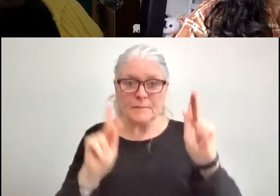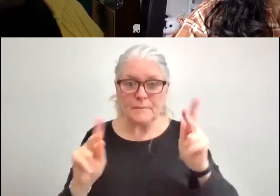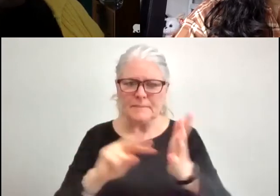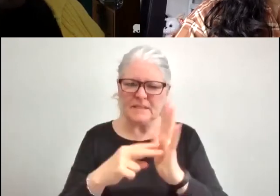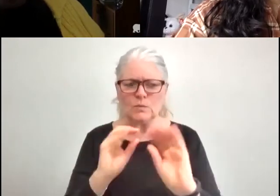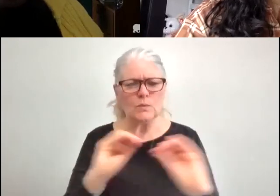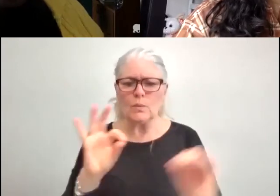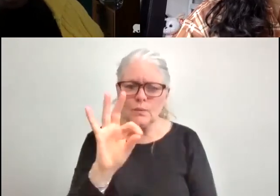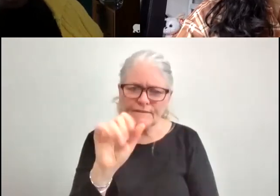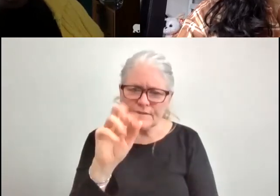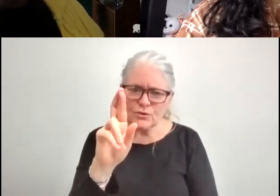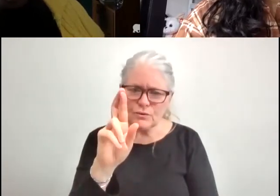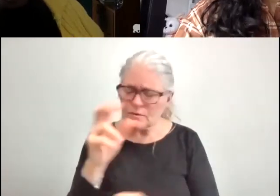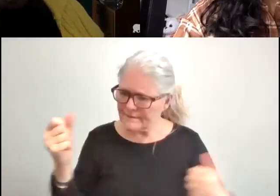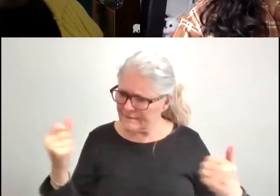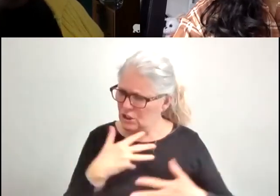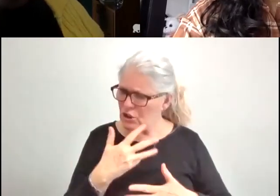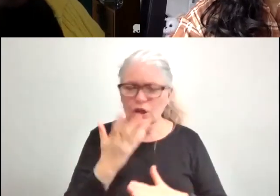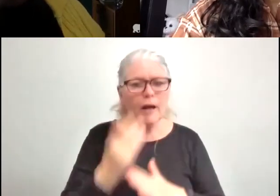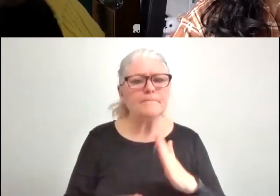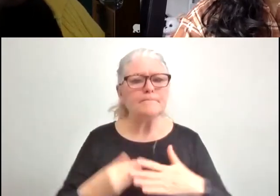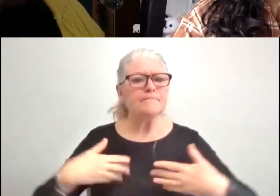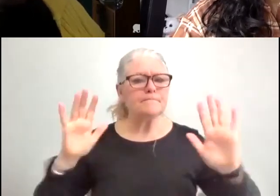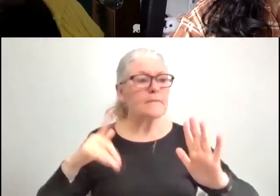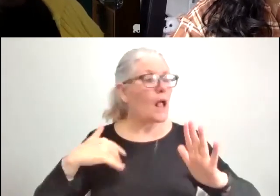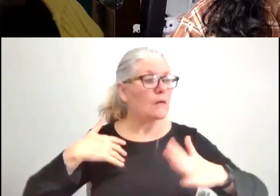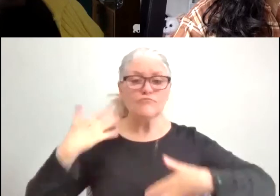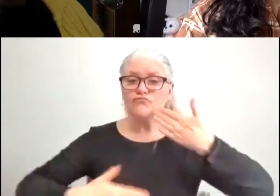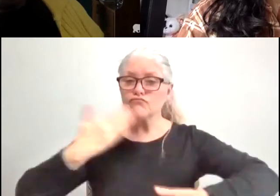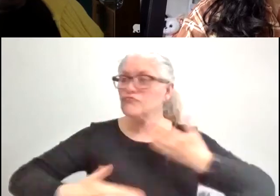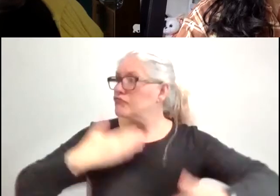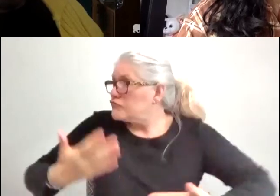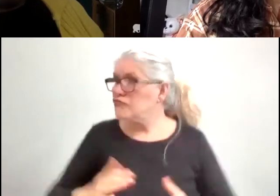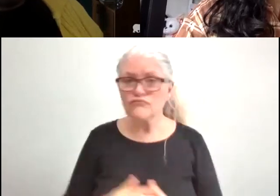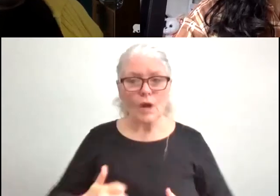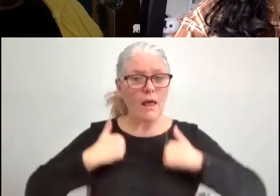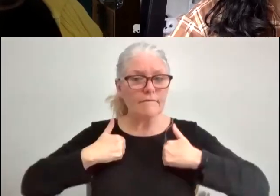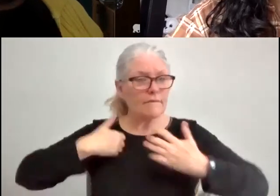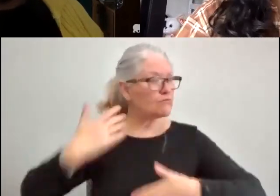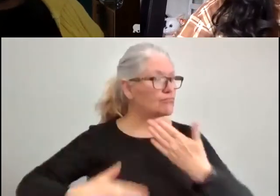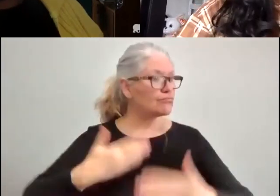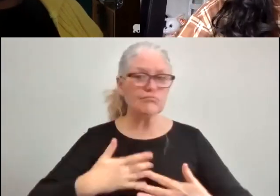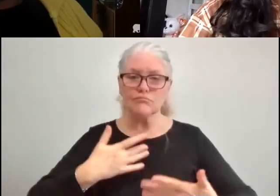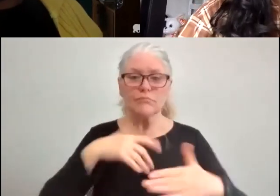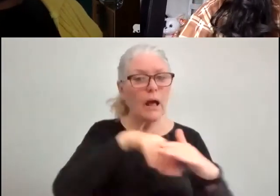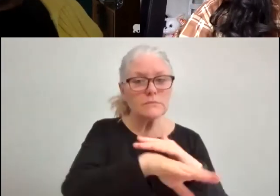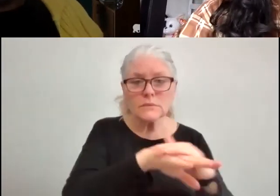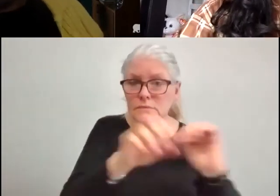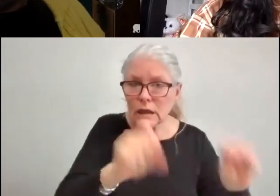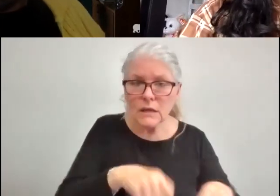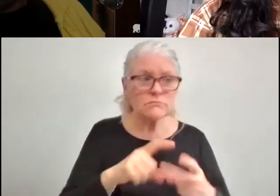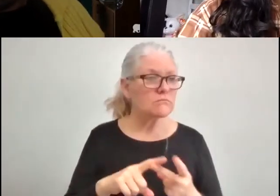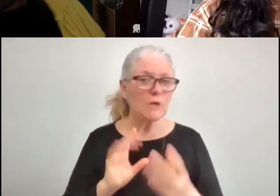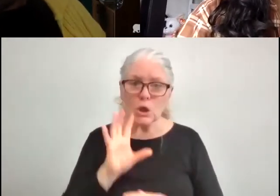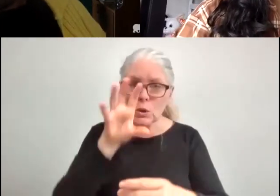about spaces and feeling like things are accessible and inclusive and understand like your